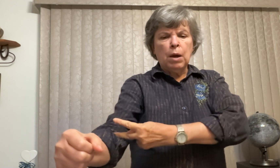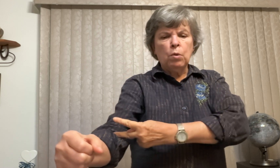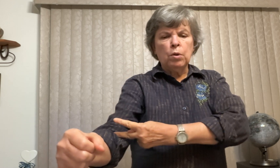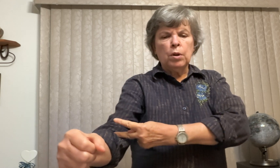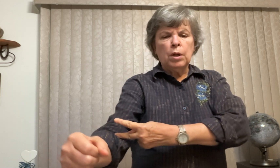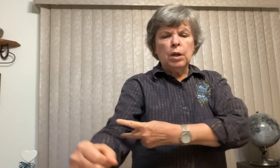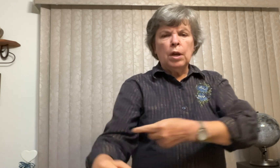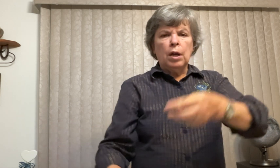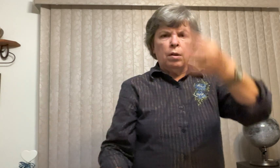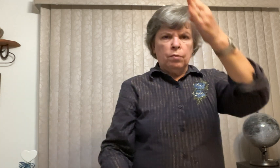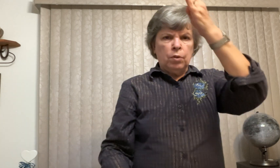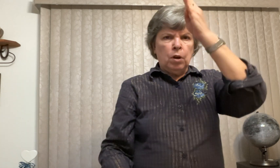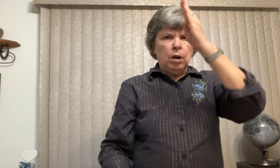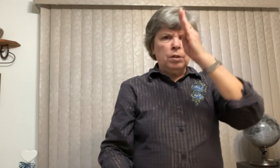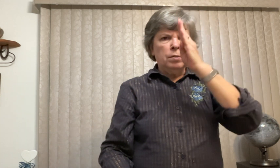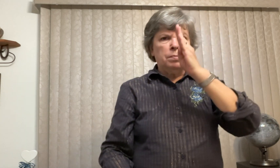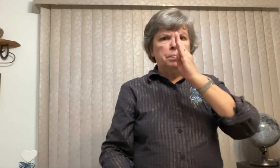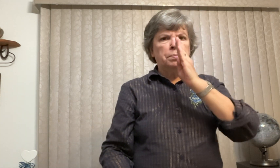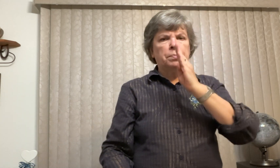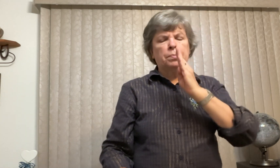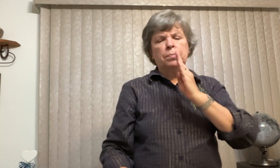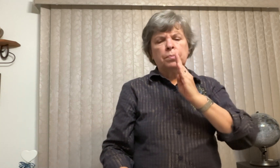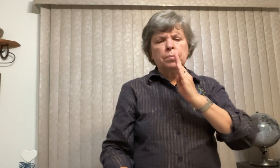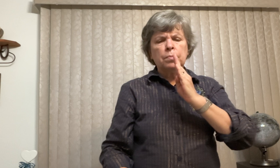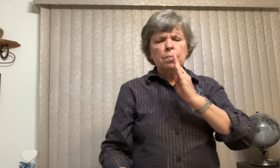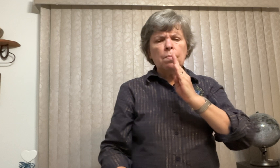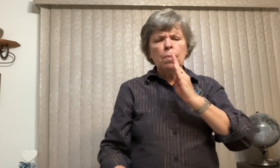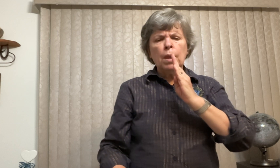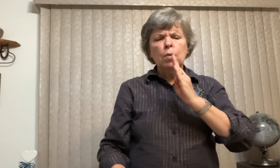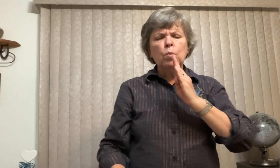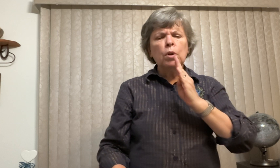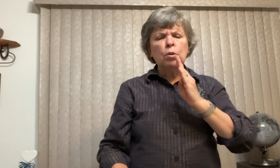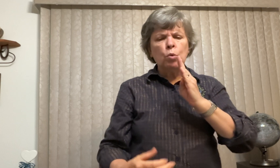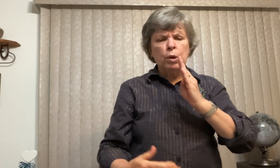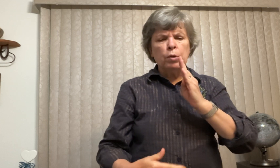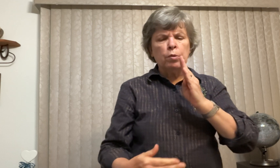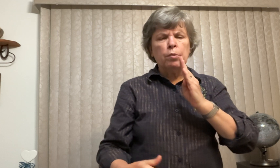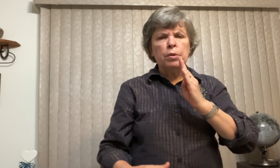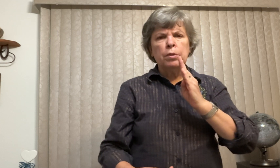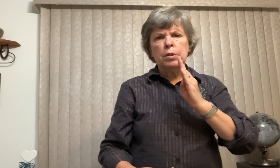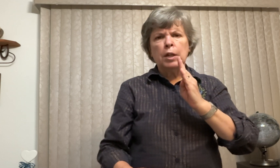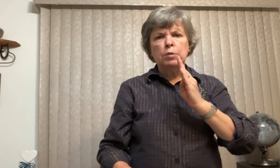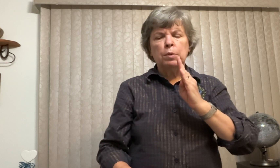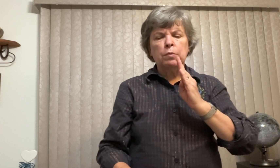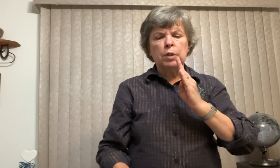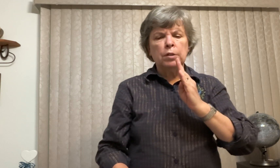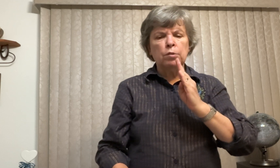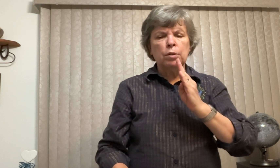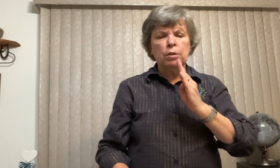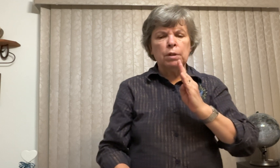Power of God. And we'll go quicker through the signs we've done in earlier